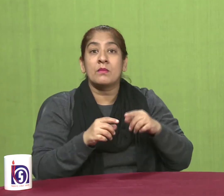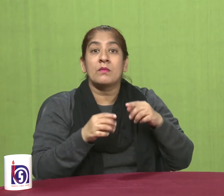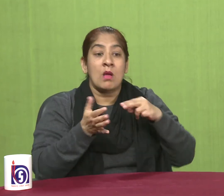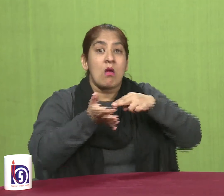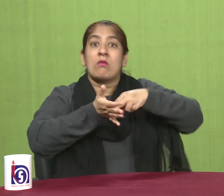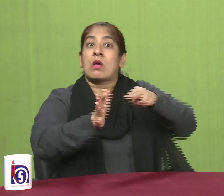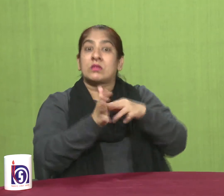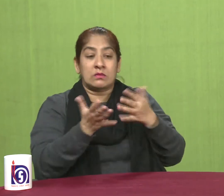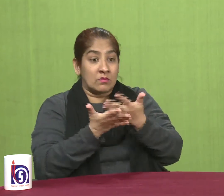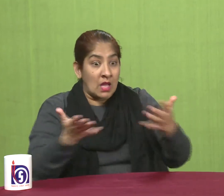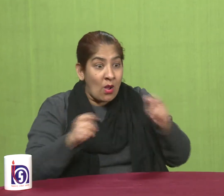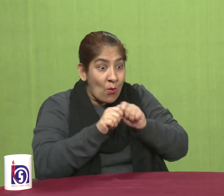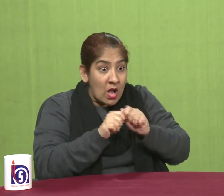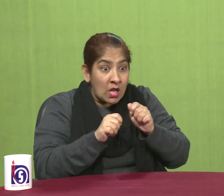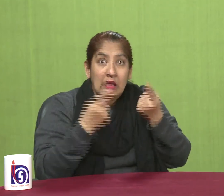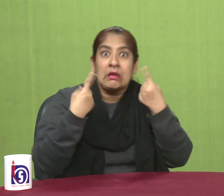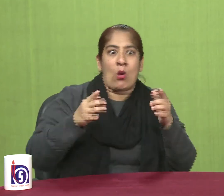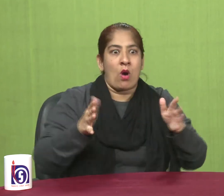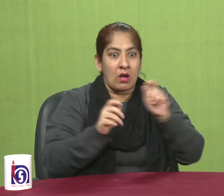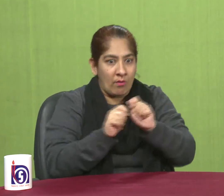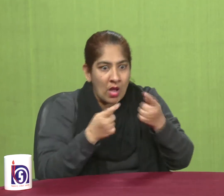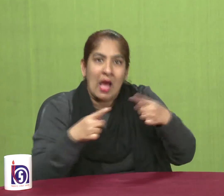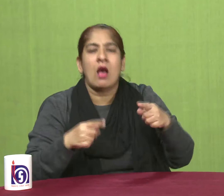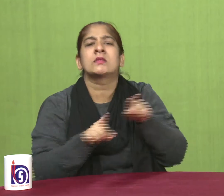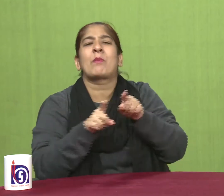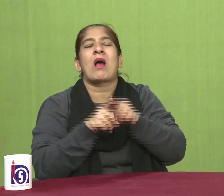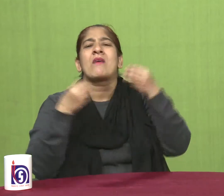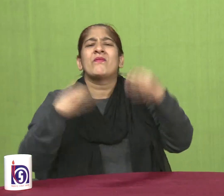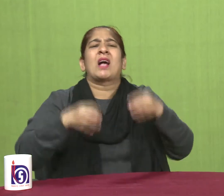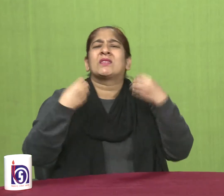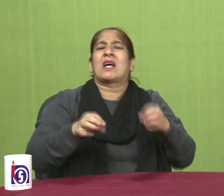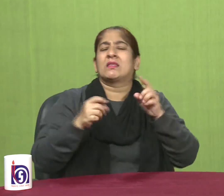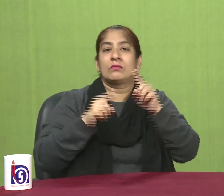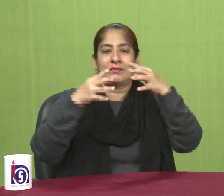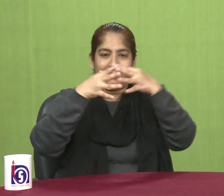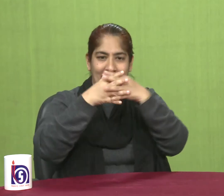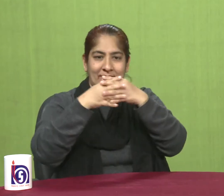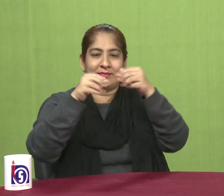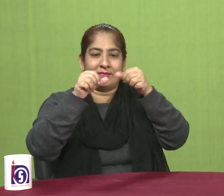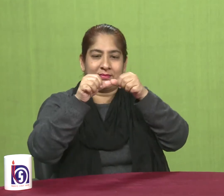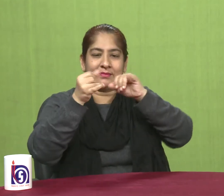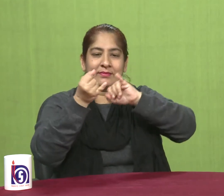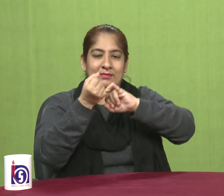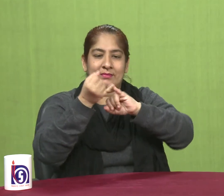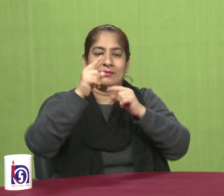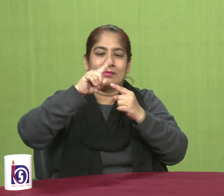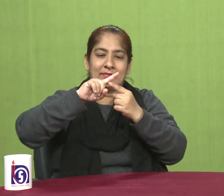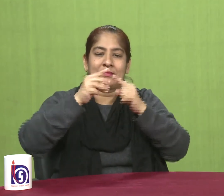Then there is proper utilization of natural resources. There's nothing that is